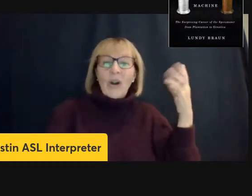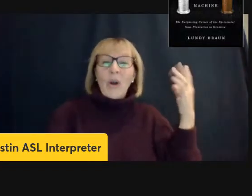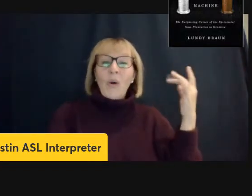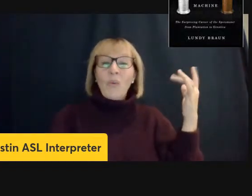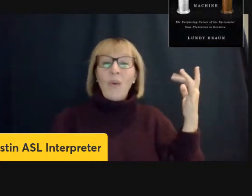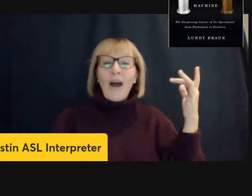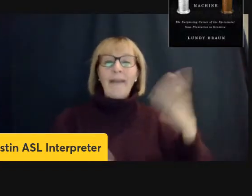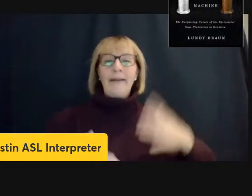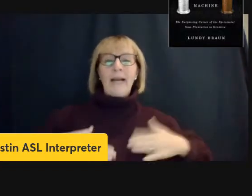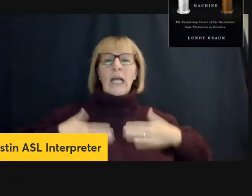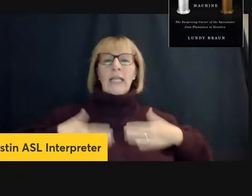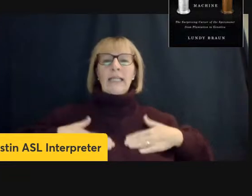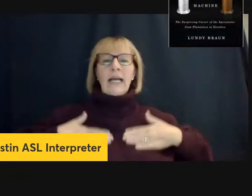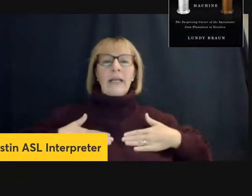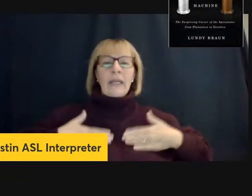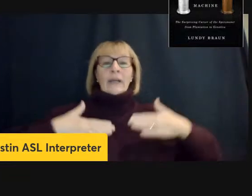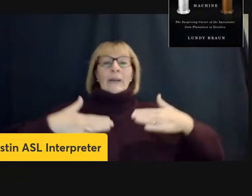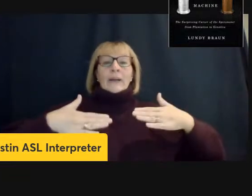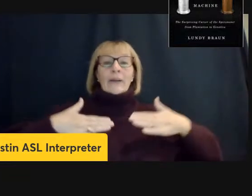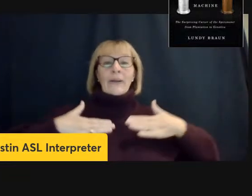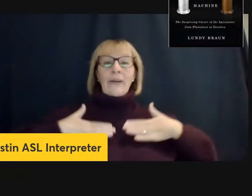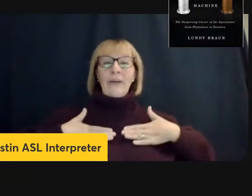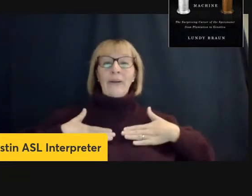feature lung capacity, and one has to